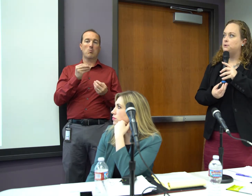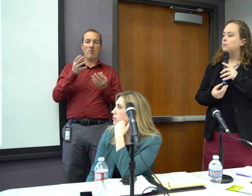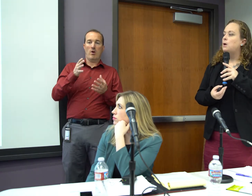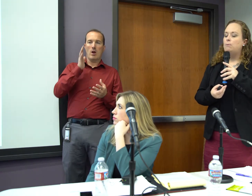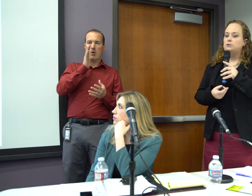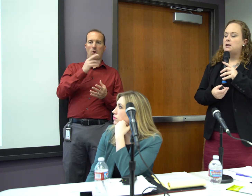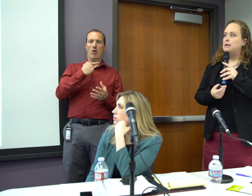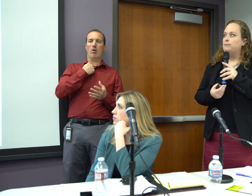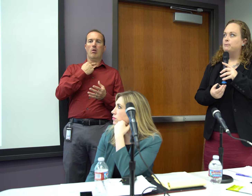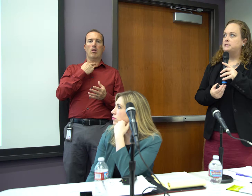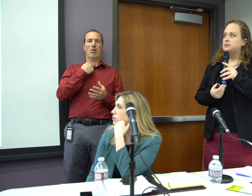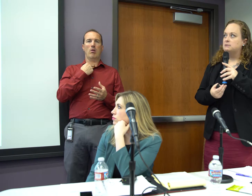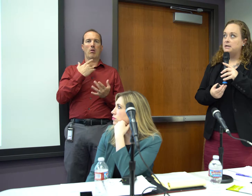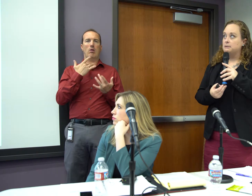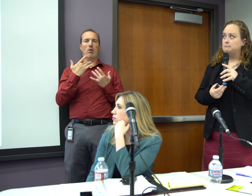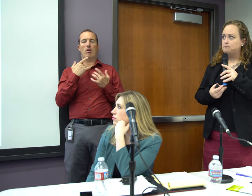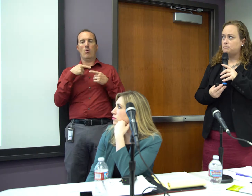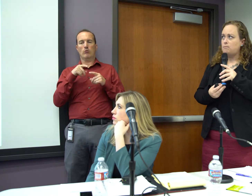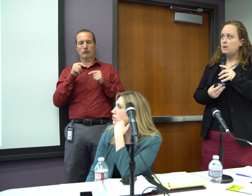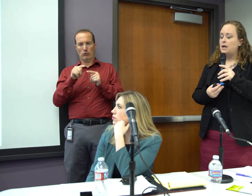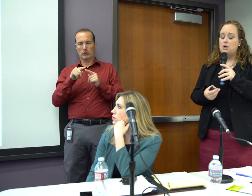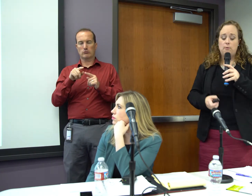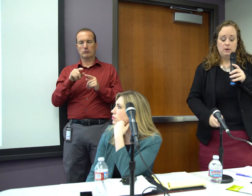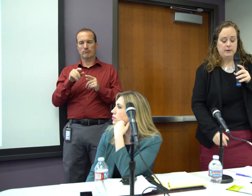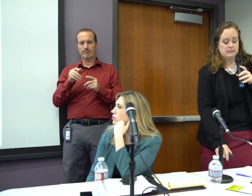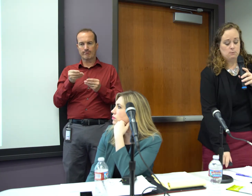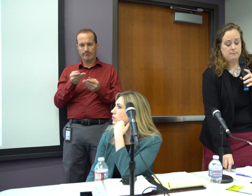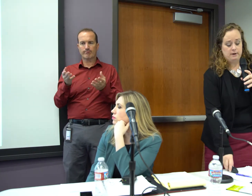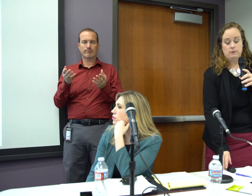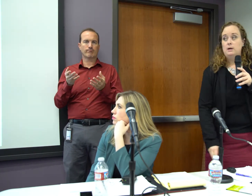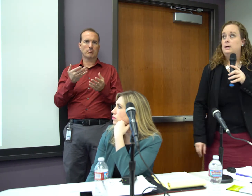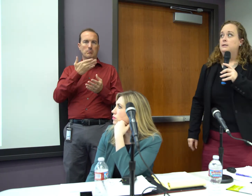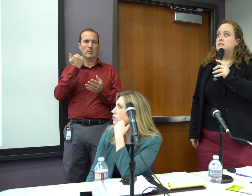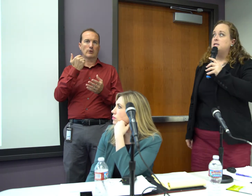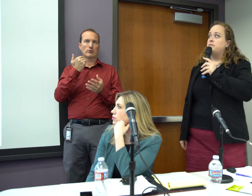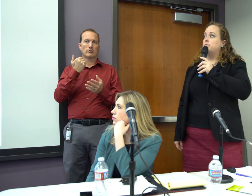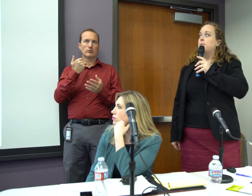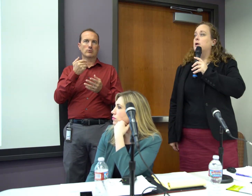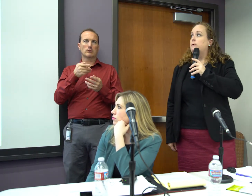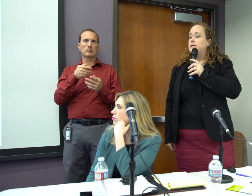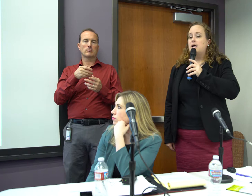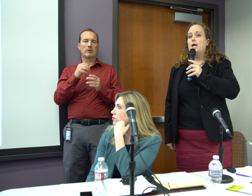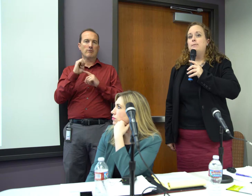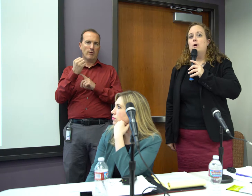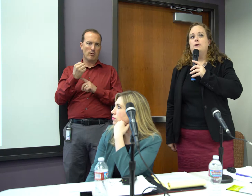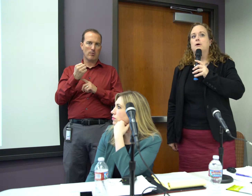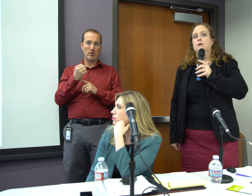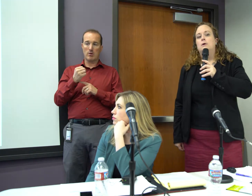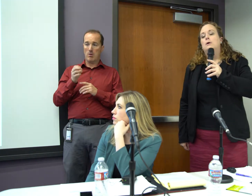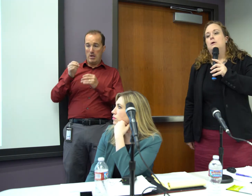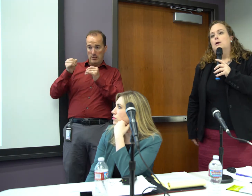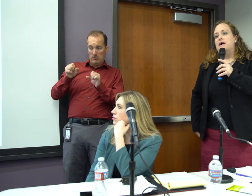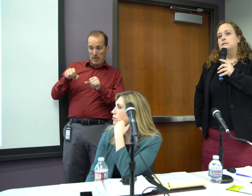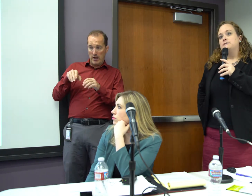fall into when trying to implement residential settings. And I know a big one is the one about, does the individual come and go anytime? Are